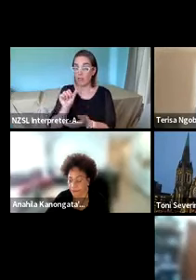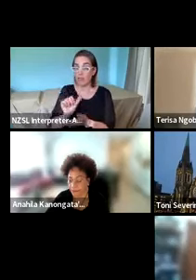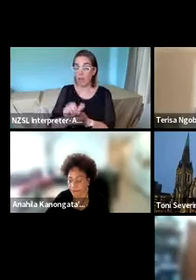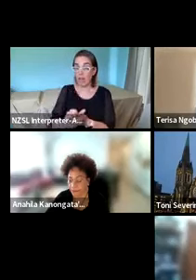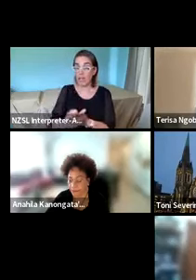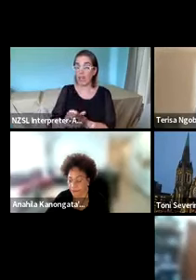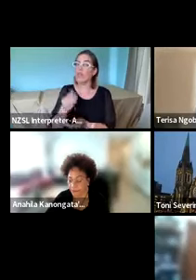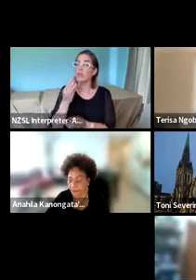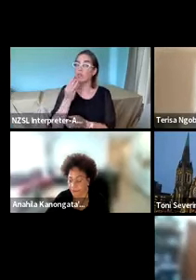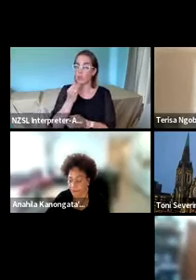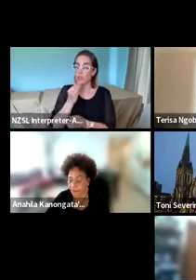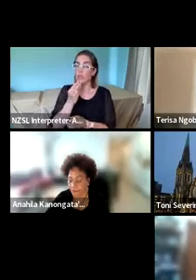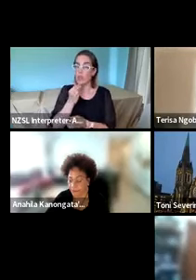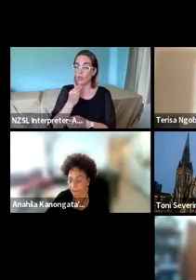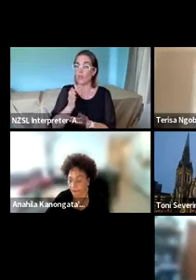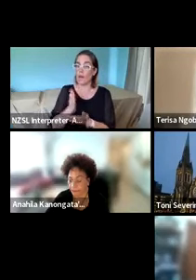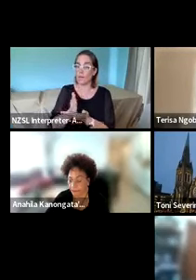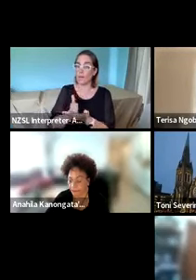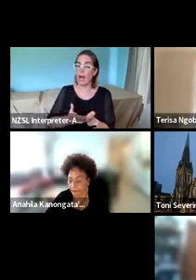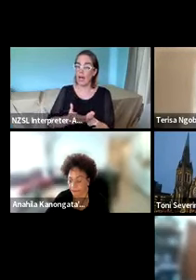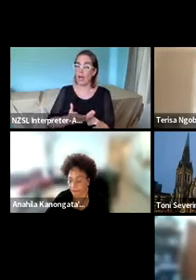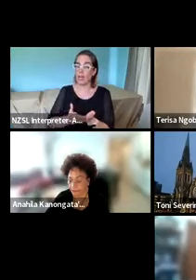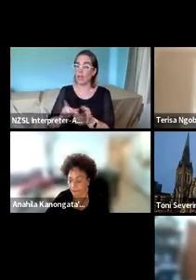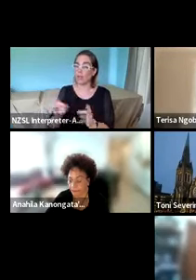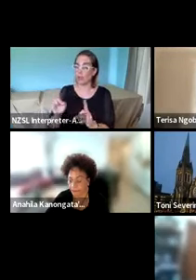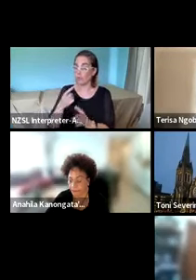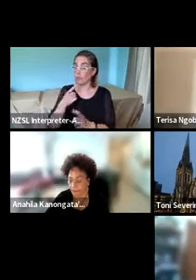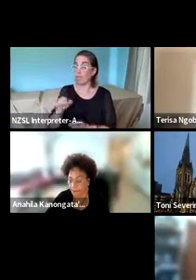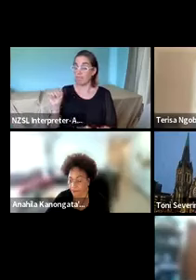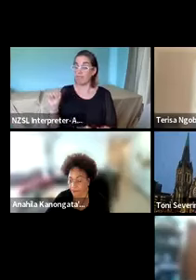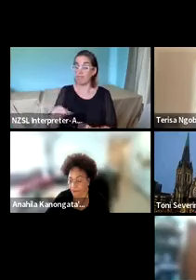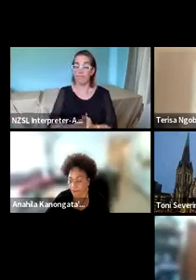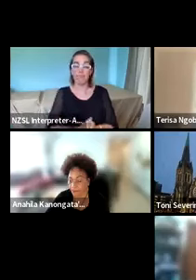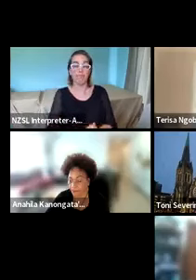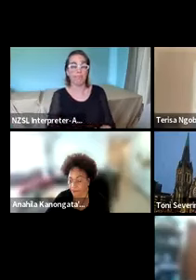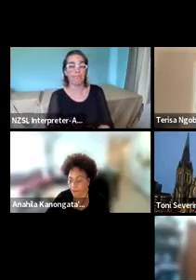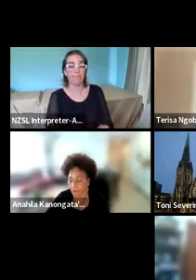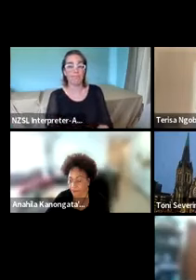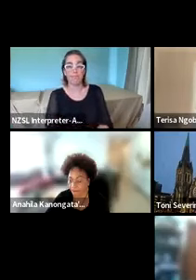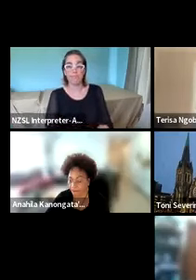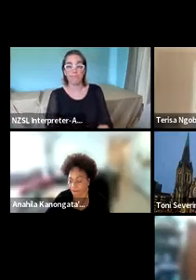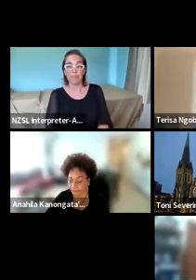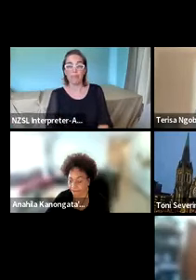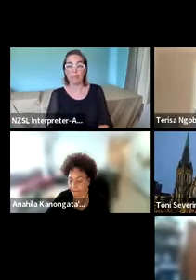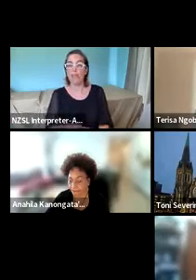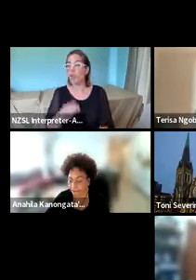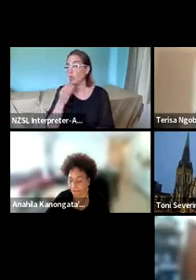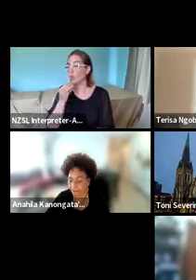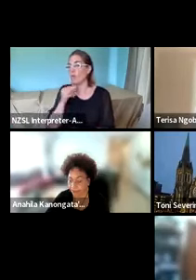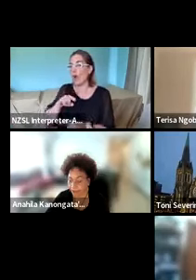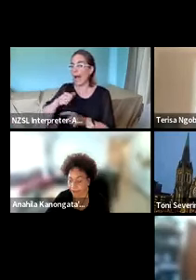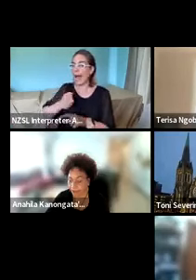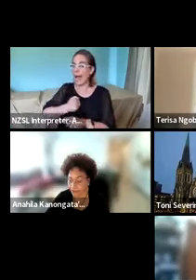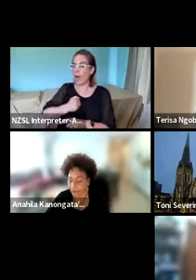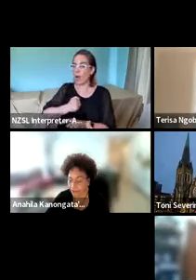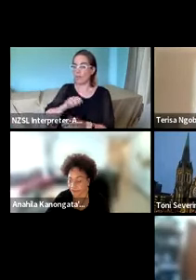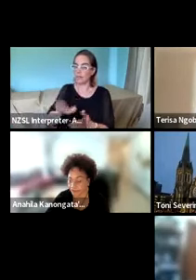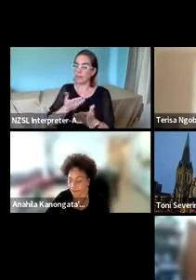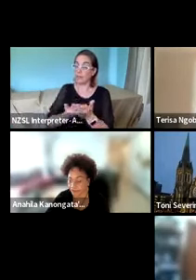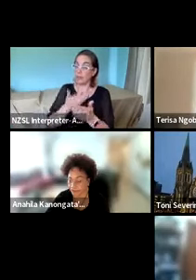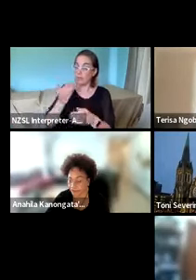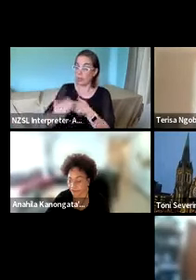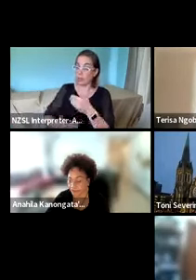really useful part of what you've said, useful for our submission process. So I'll